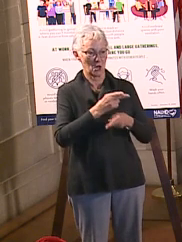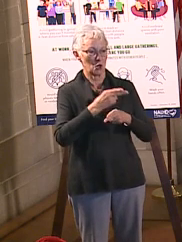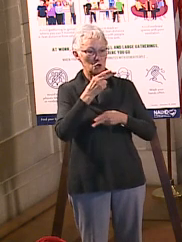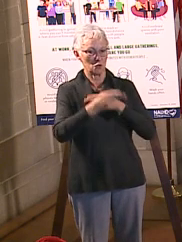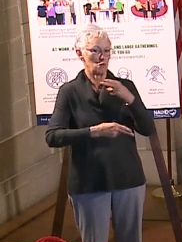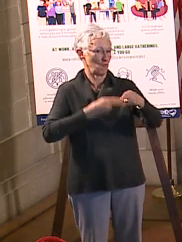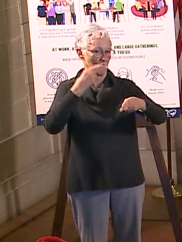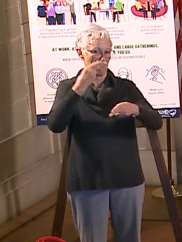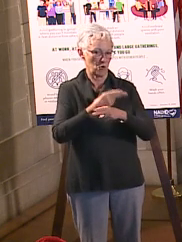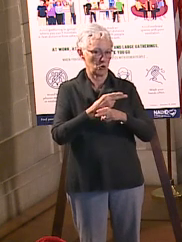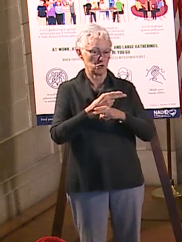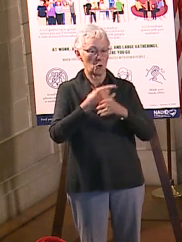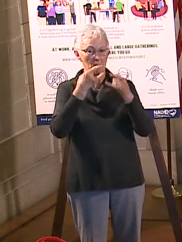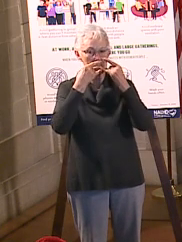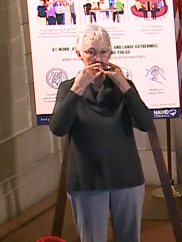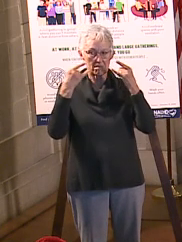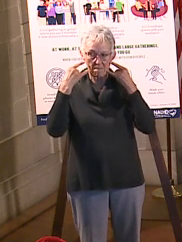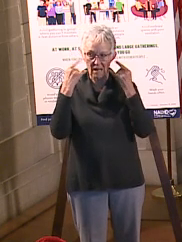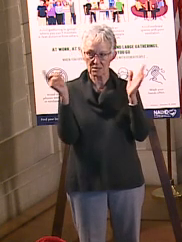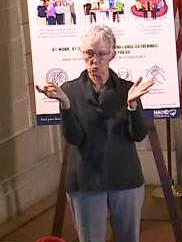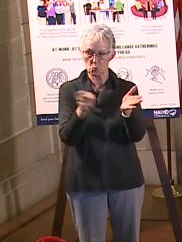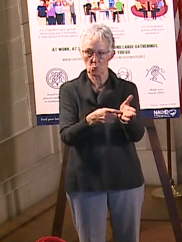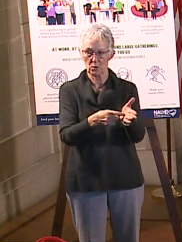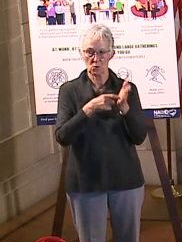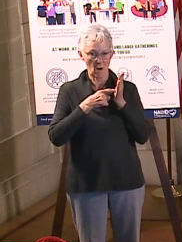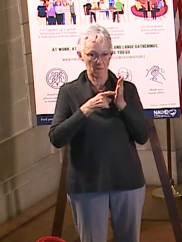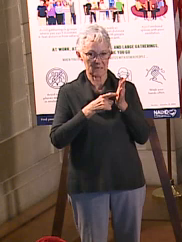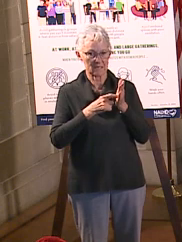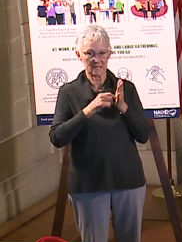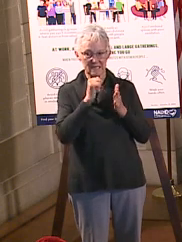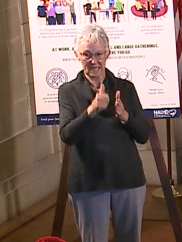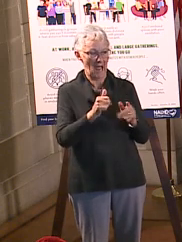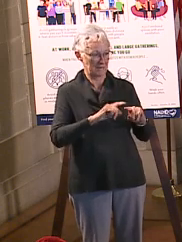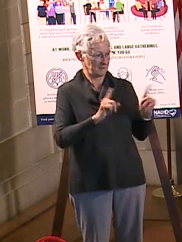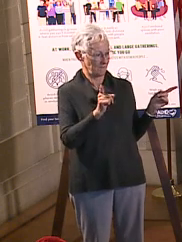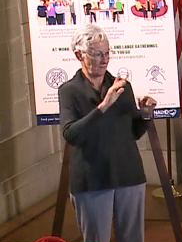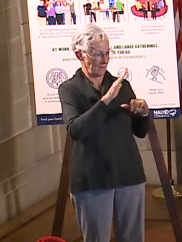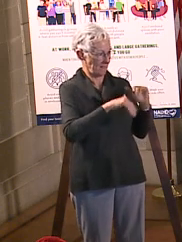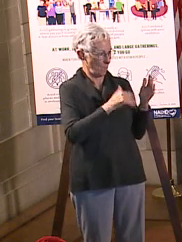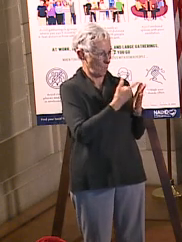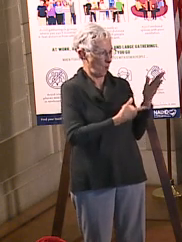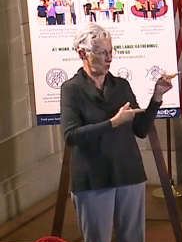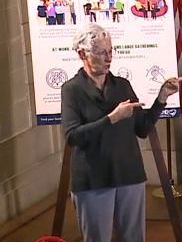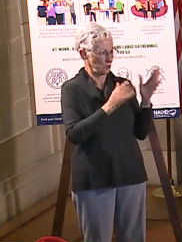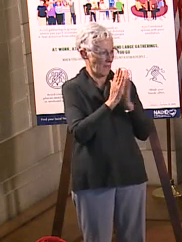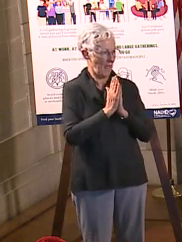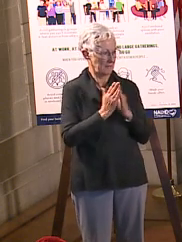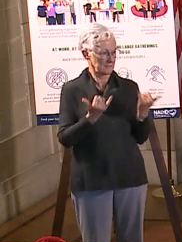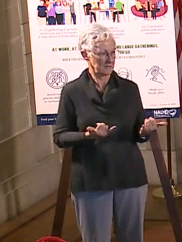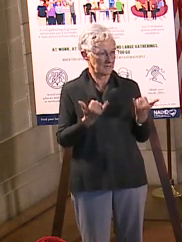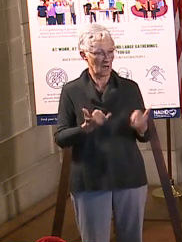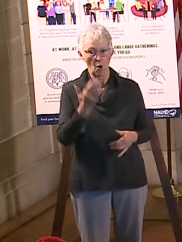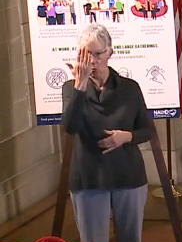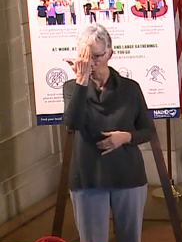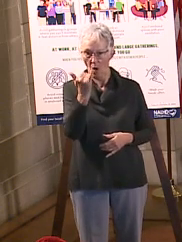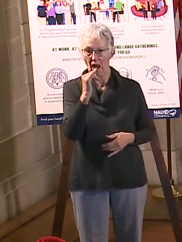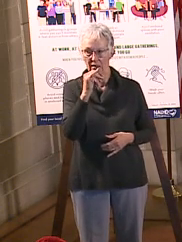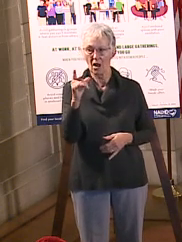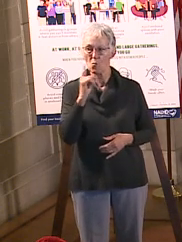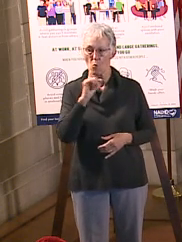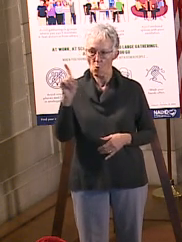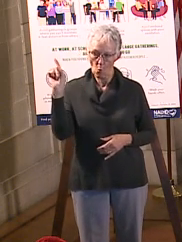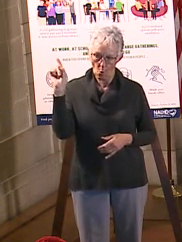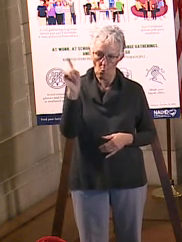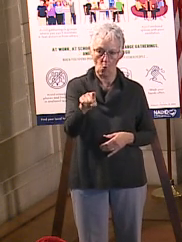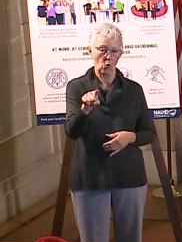place, why not just order a universal mask mandate? So Andrew's saying, why not just order a universal mask